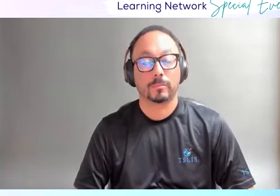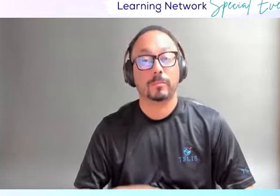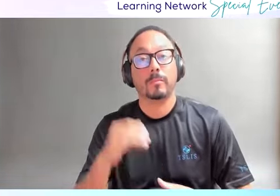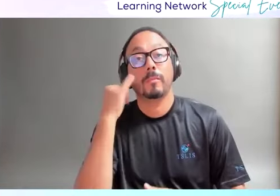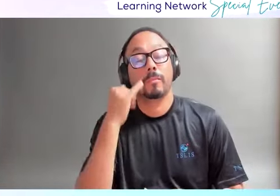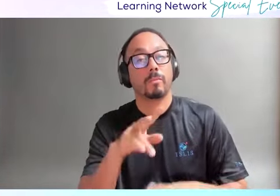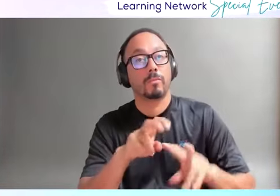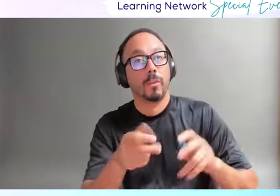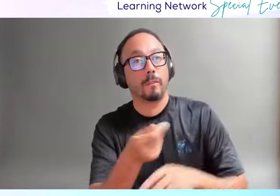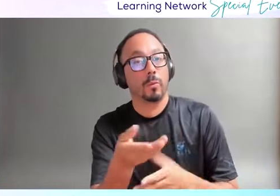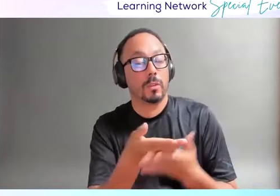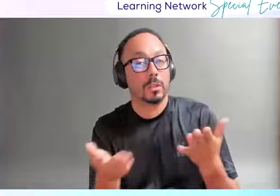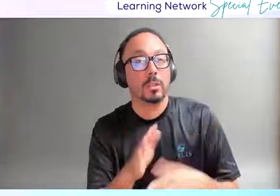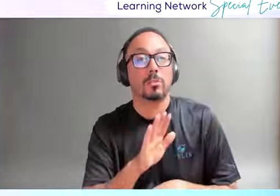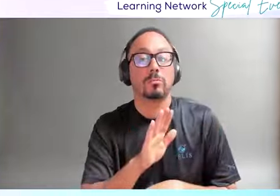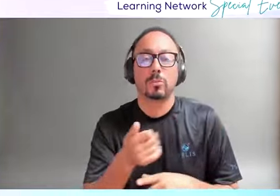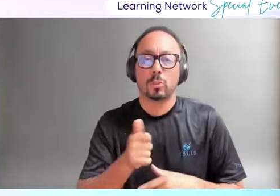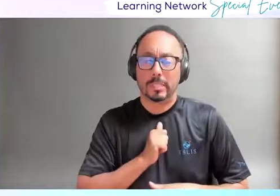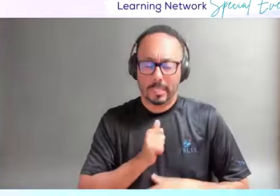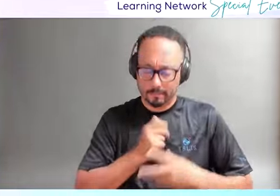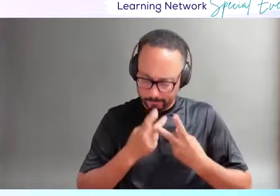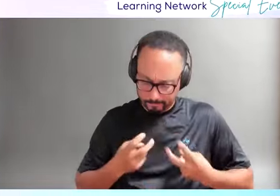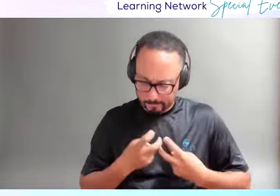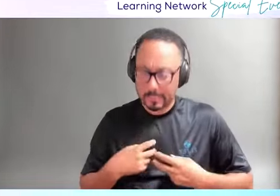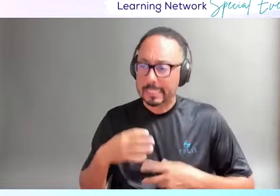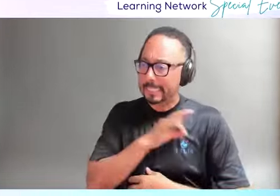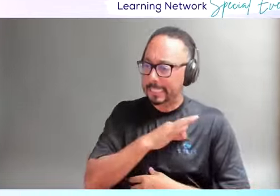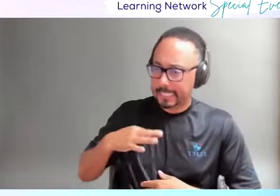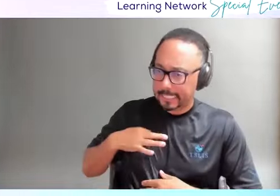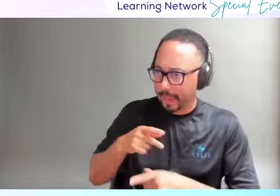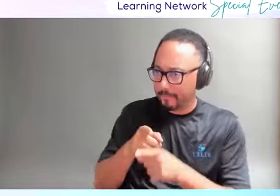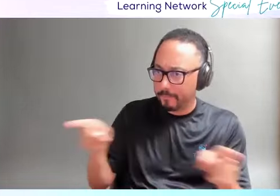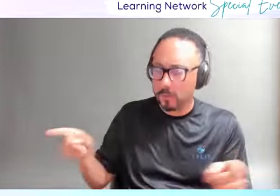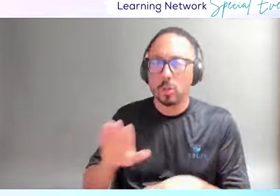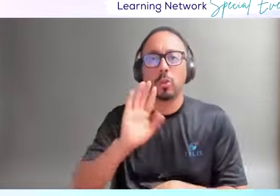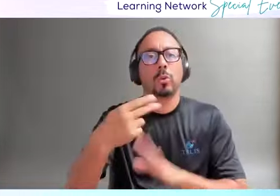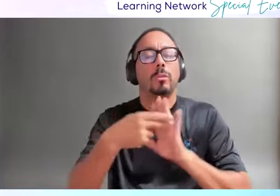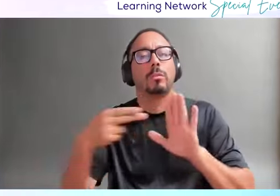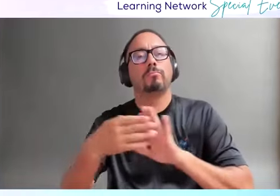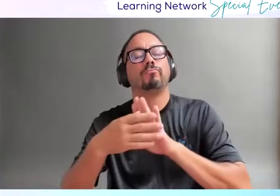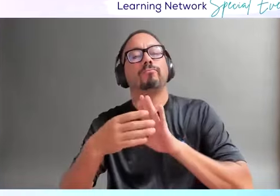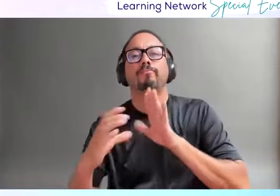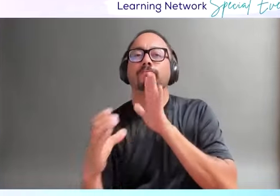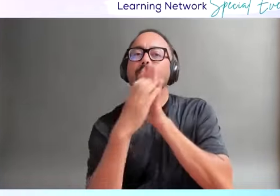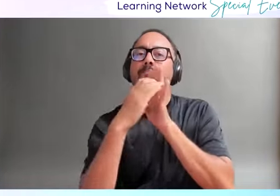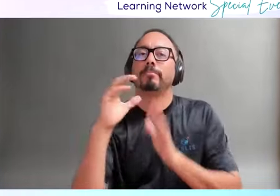staff, your mandate, the way you construct your program. If you have an actual program office